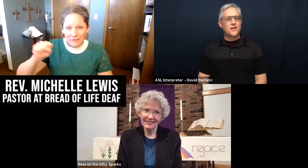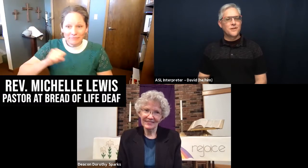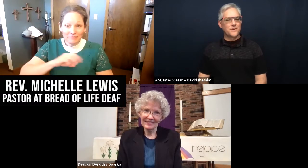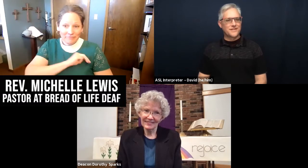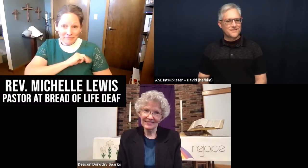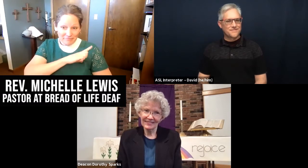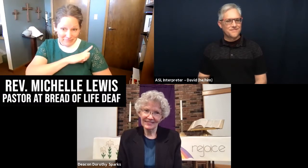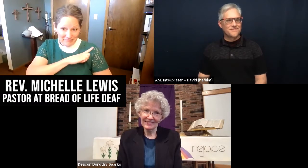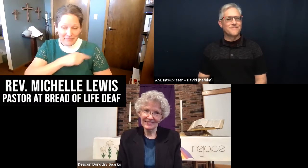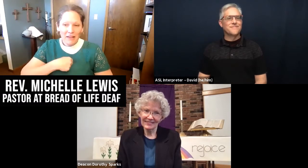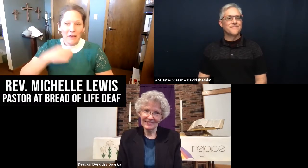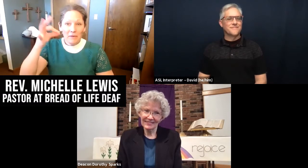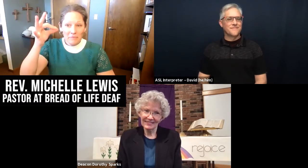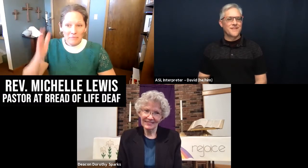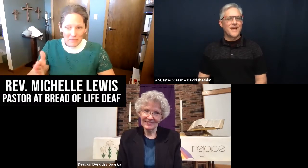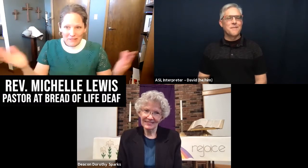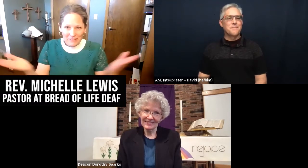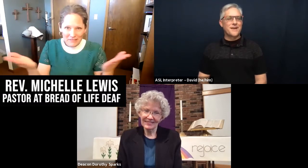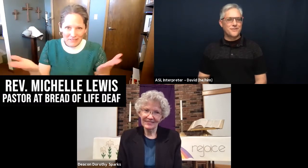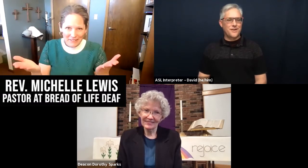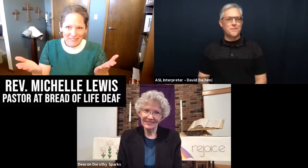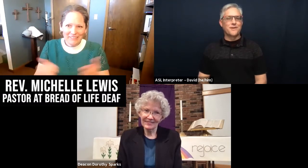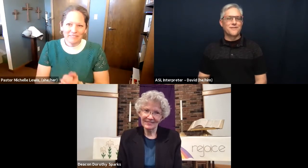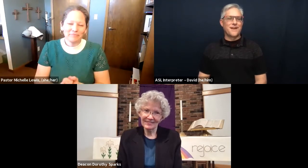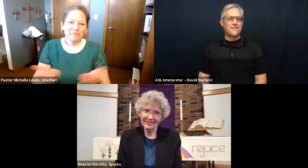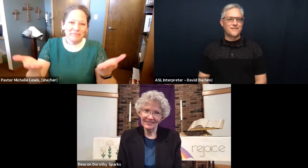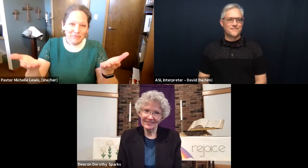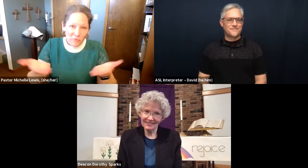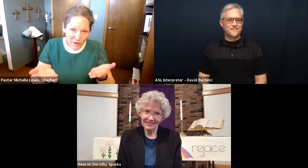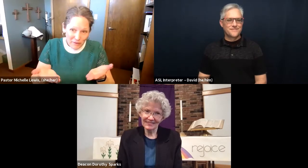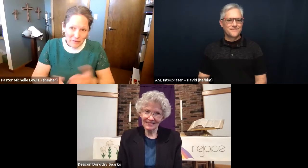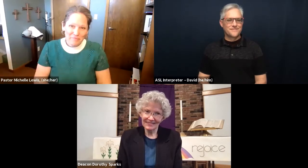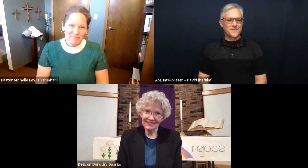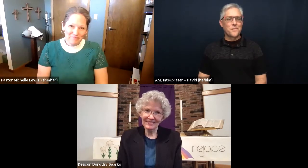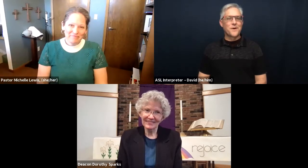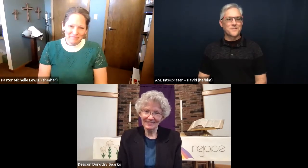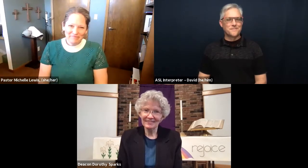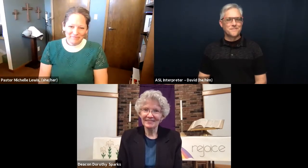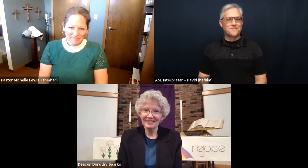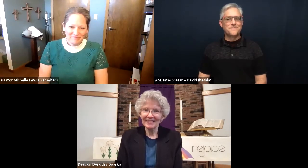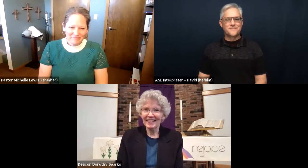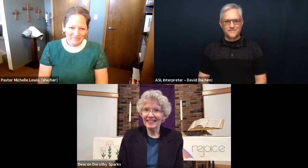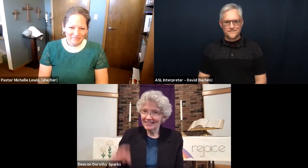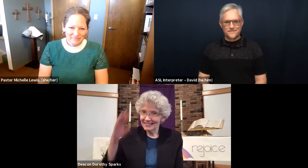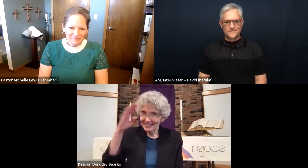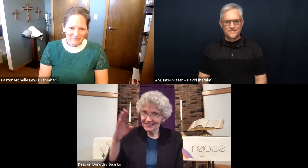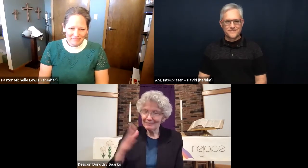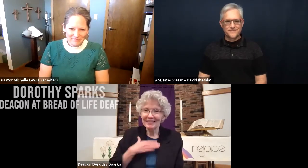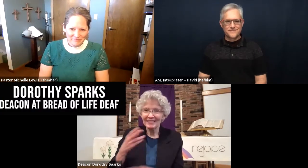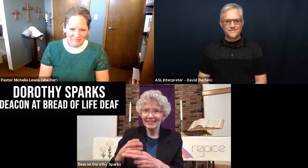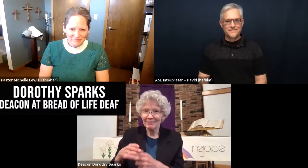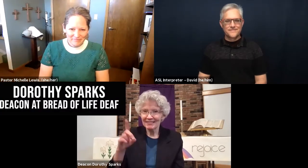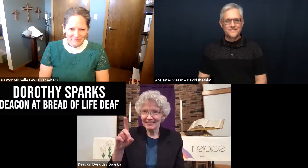I'm Michelle Lewis, and I'm the pastor here at Bread of Life. Welcome.